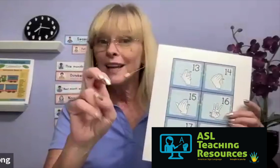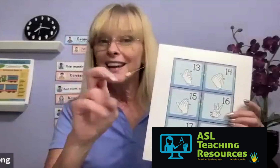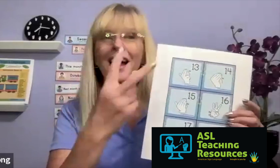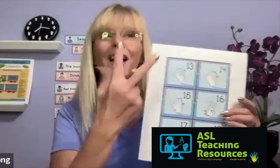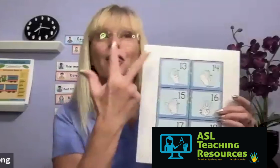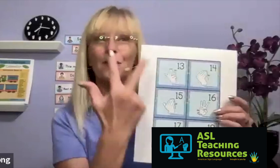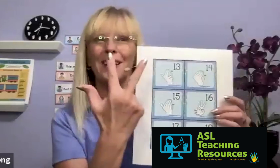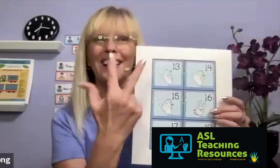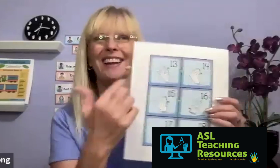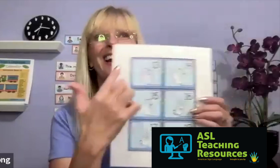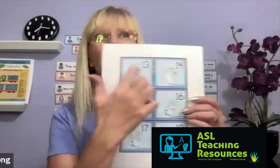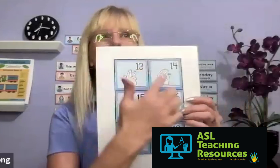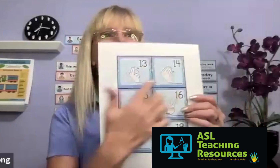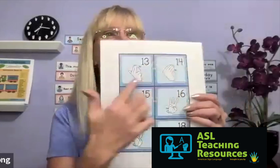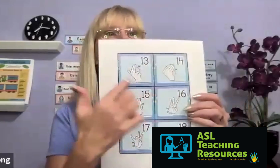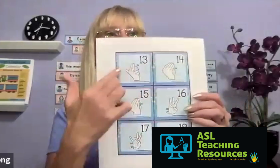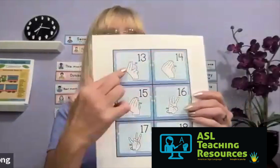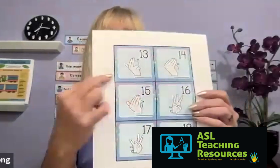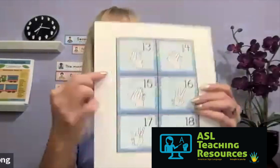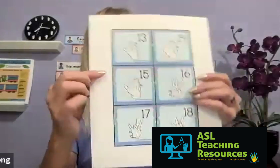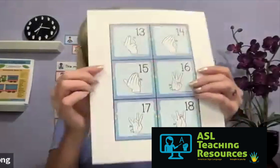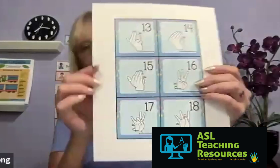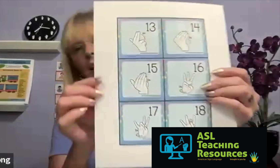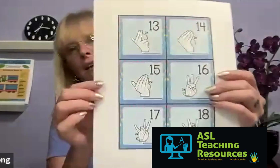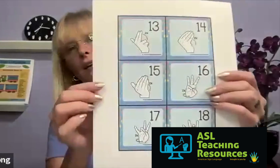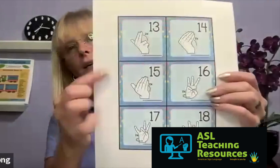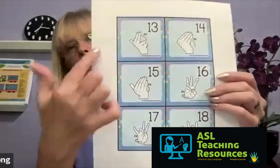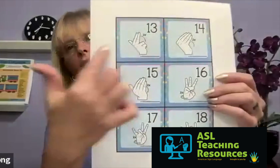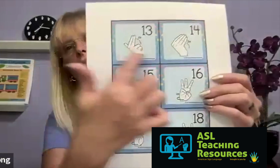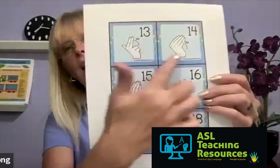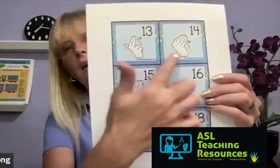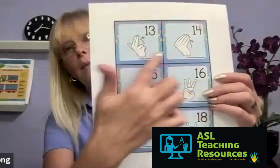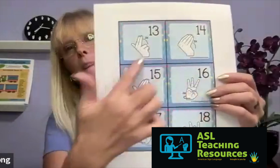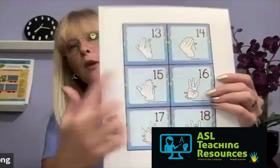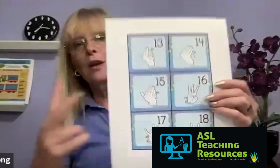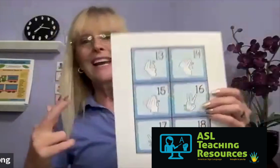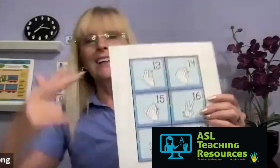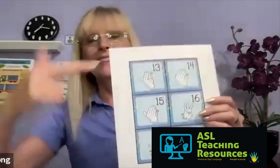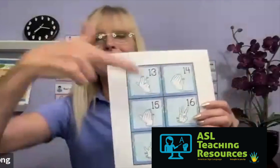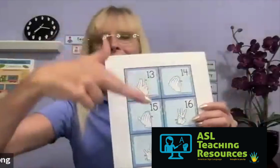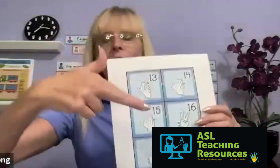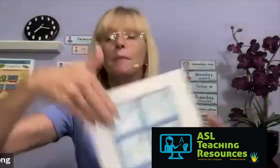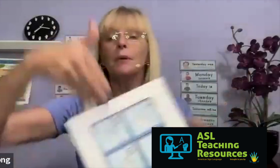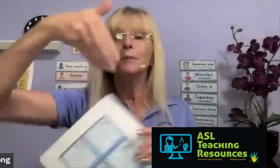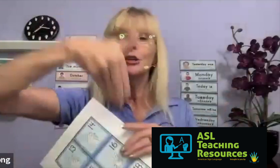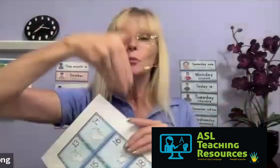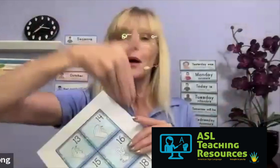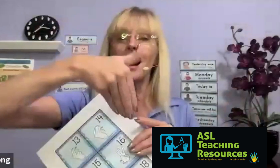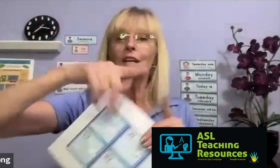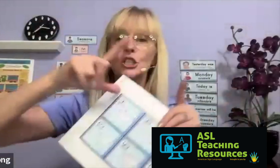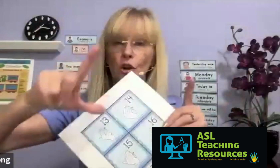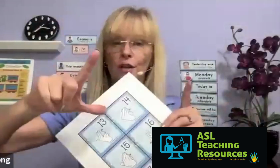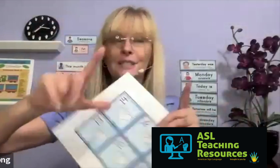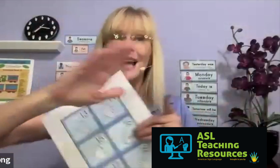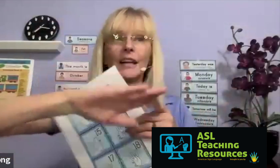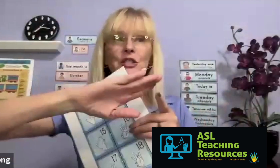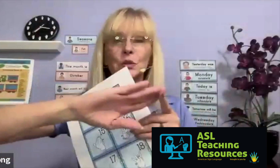3? 3. Okay, and this shows you right here. You can cut these out and put them in your pocket charts at